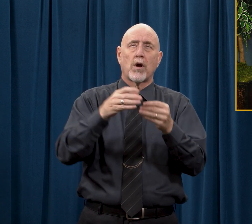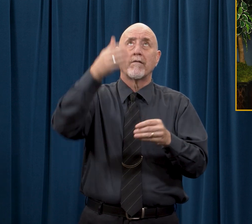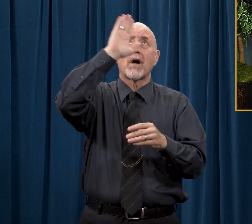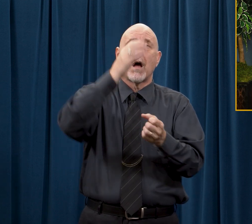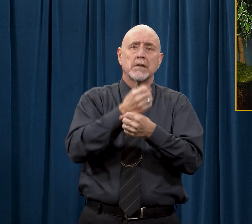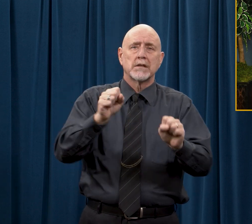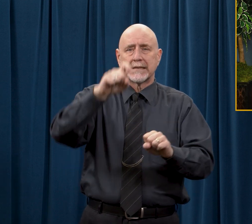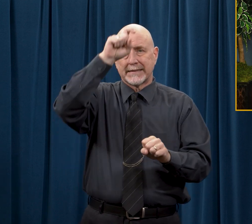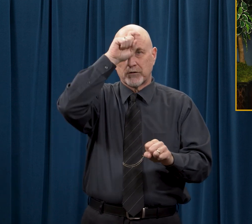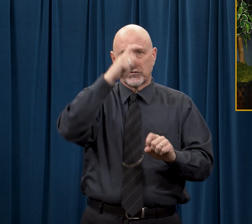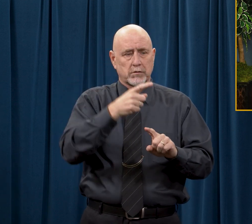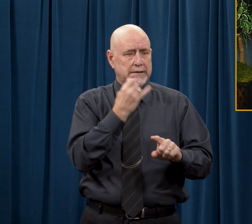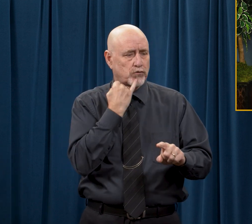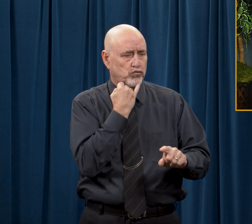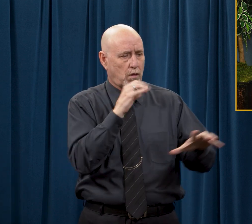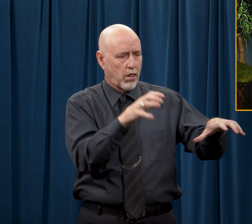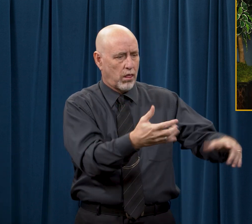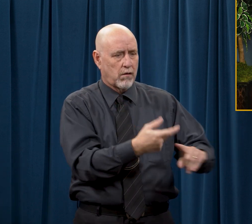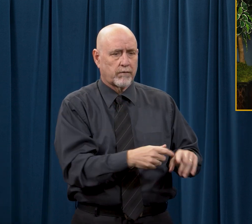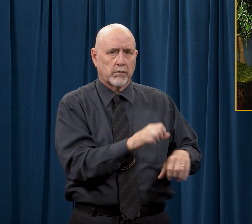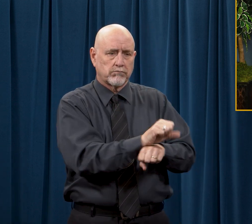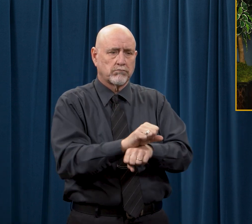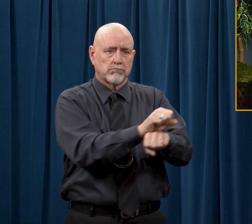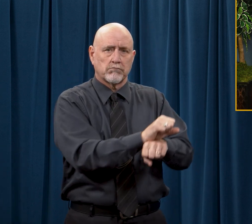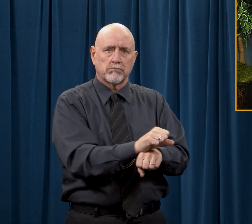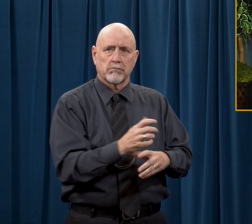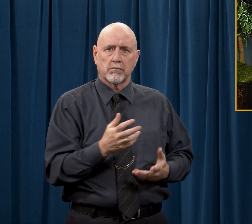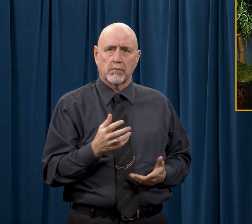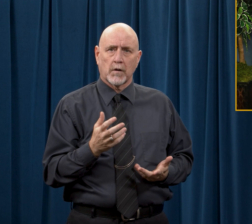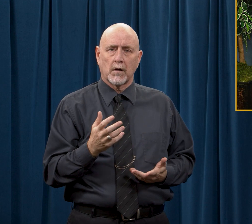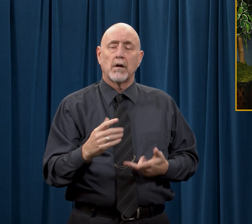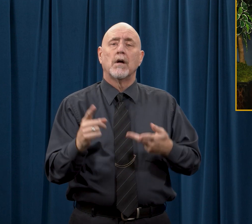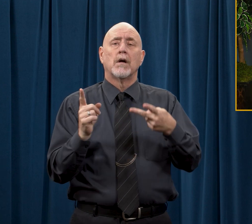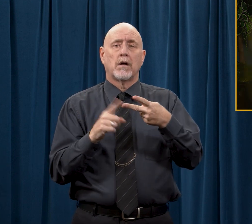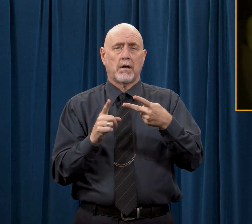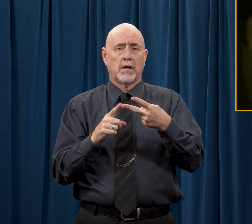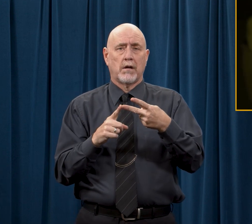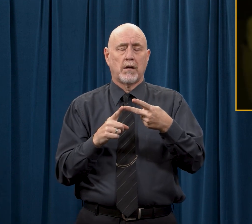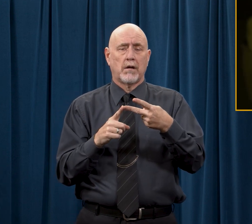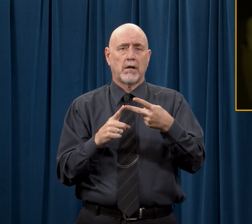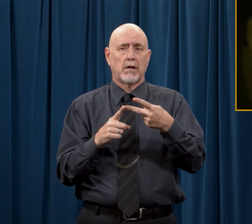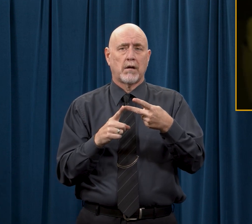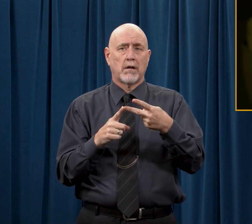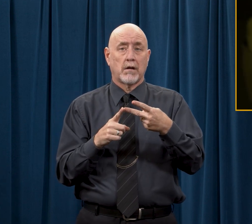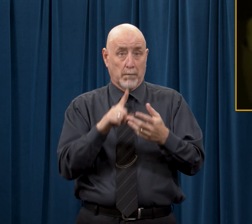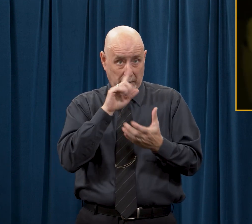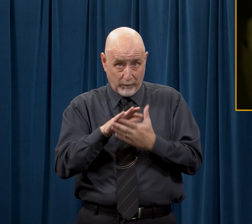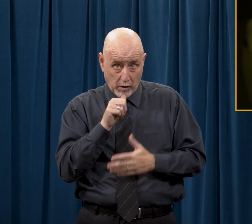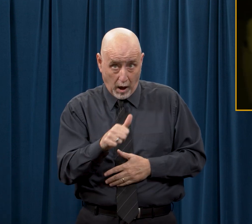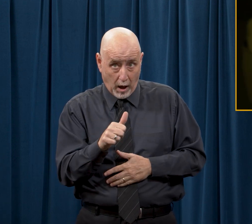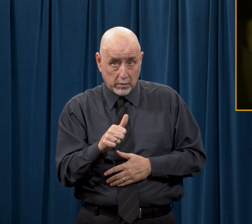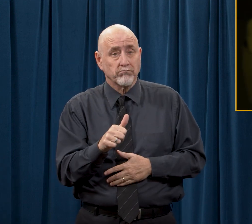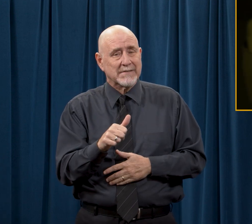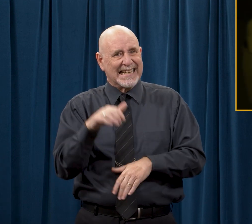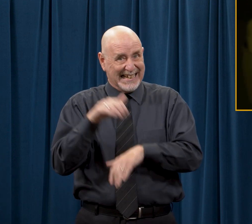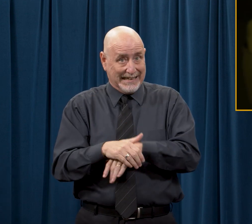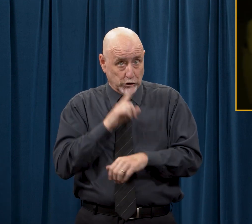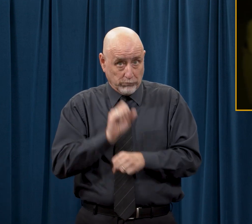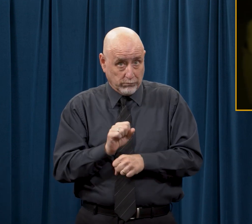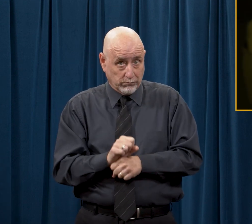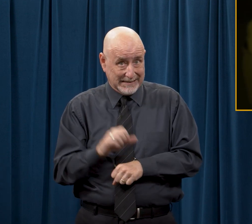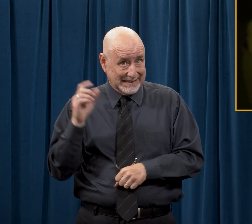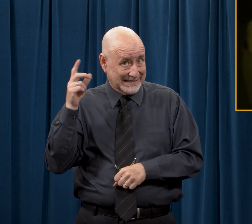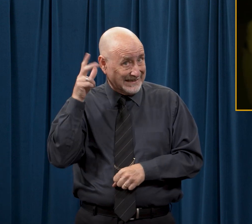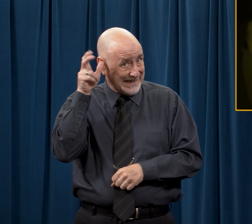illustrated the story of God's deliverance of the Israelites from the Egyptians. Second, believe it or not, this